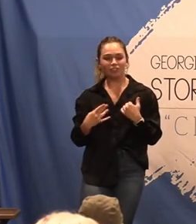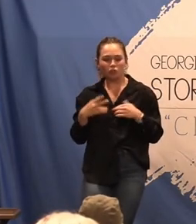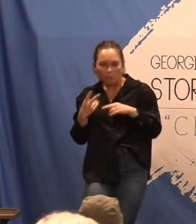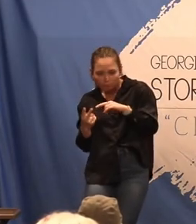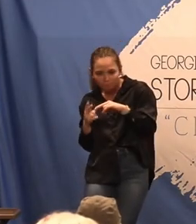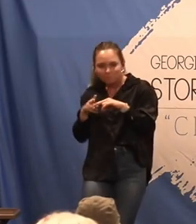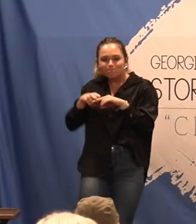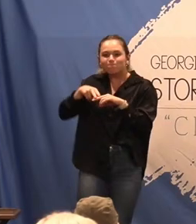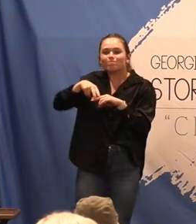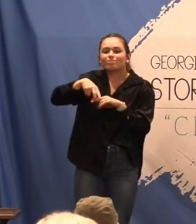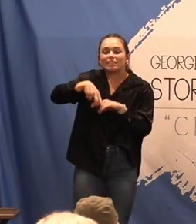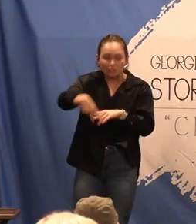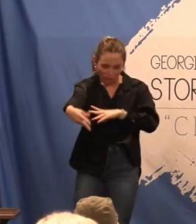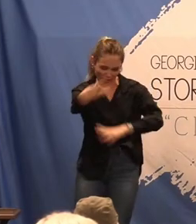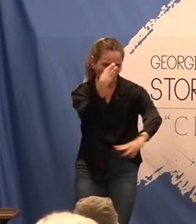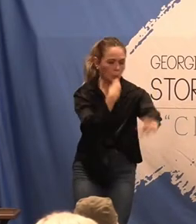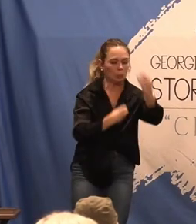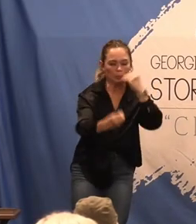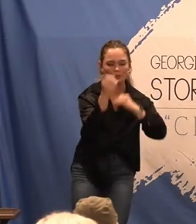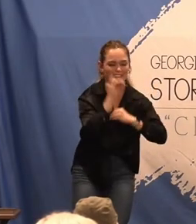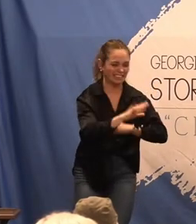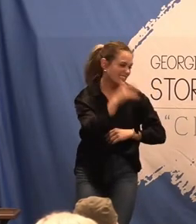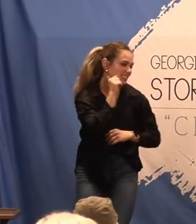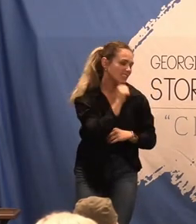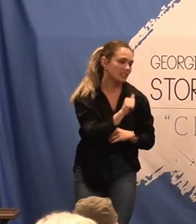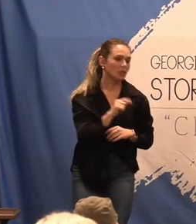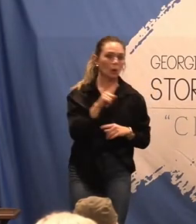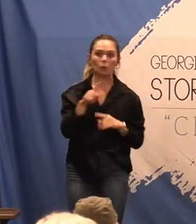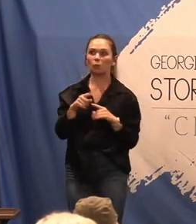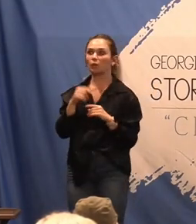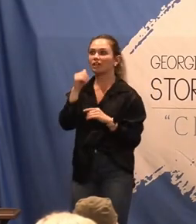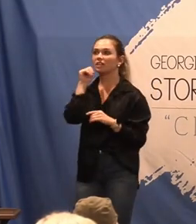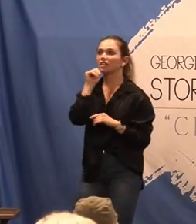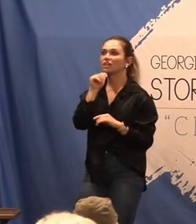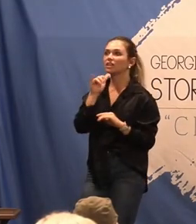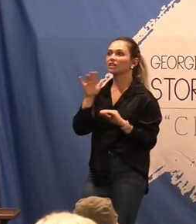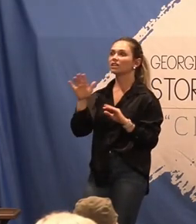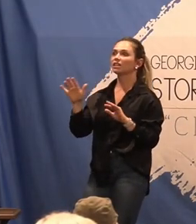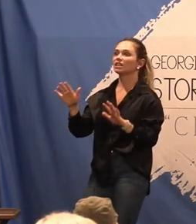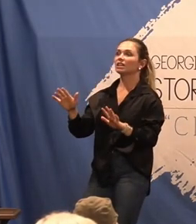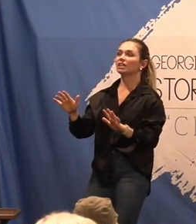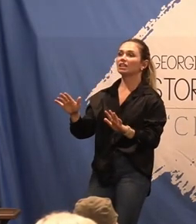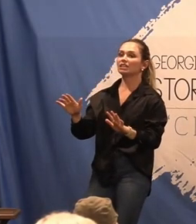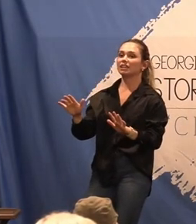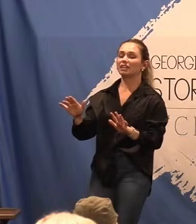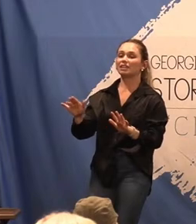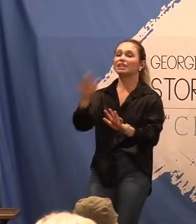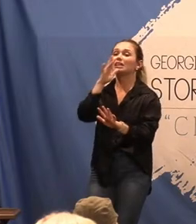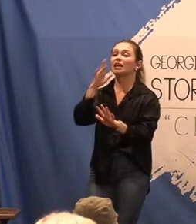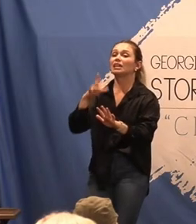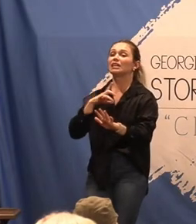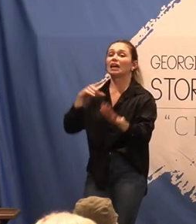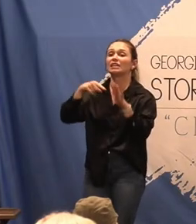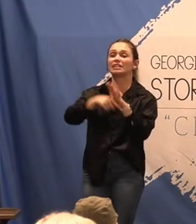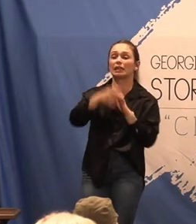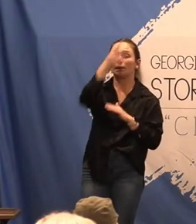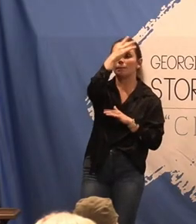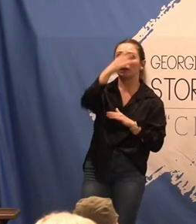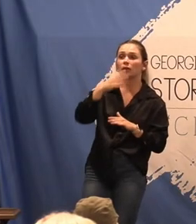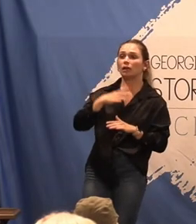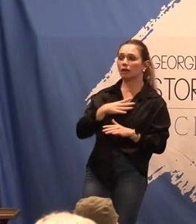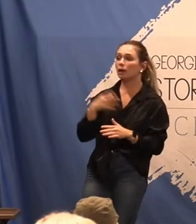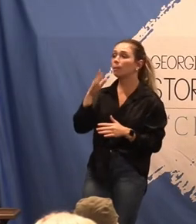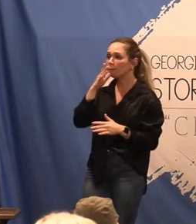that chair to devour that little girl when the little girl called out at dizzying speed, Madam Killiman, Bradyman,